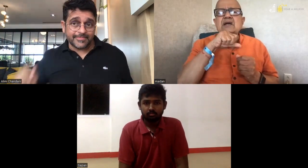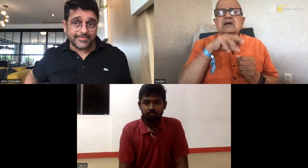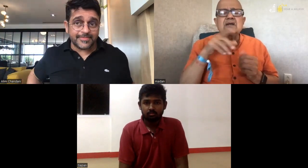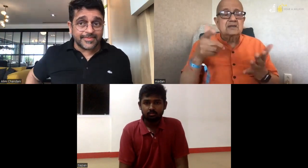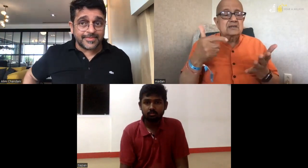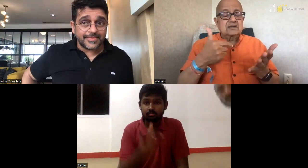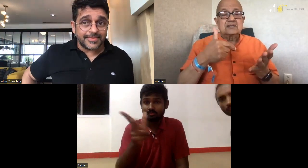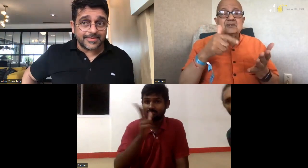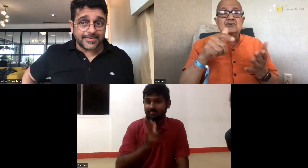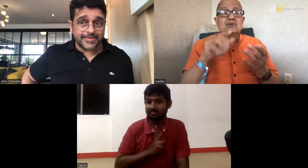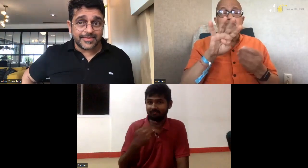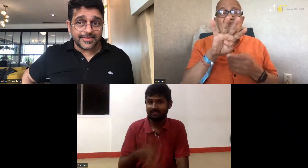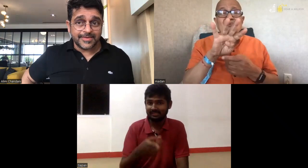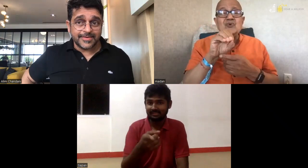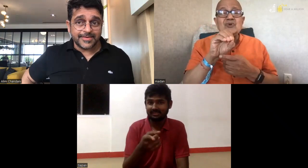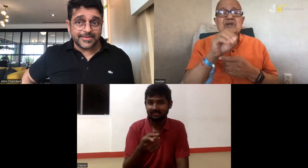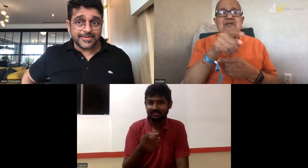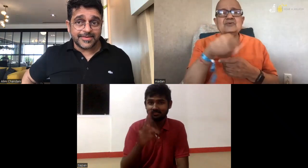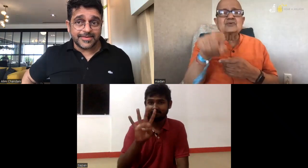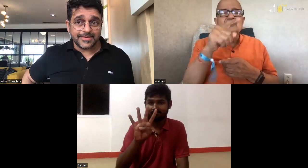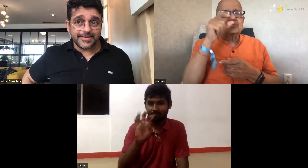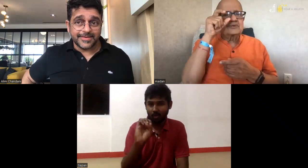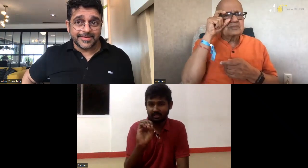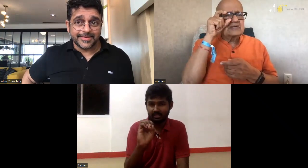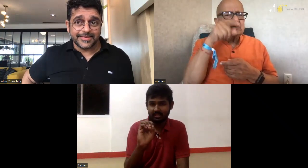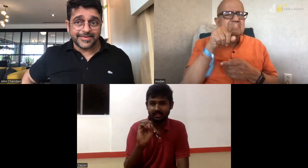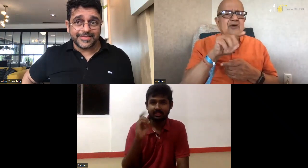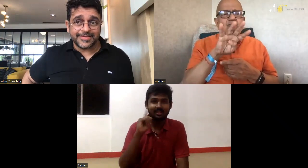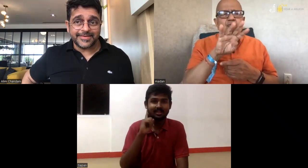If it will go on the branches, that will not make a difference.